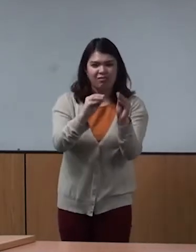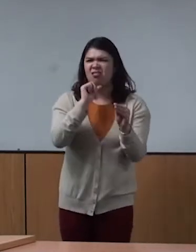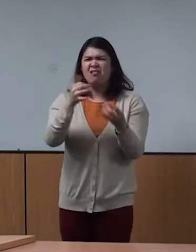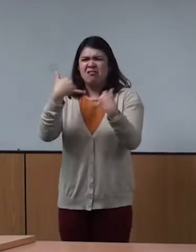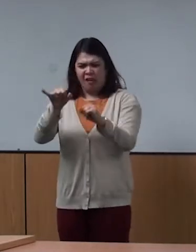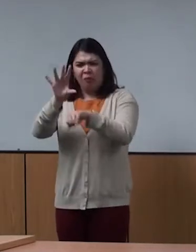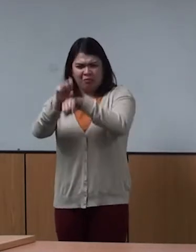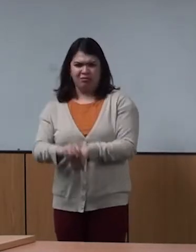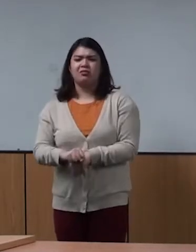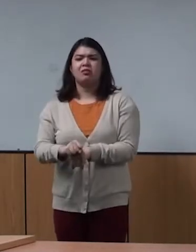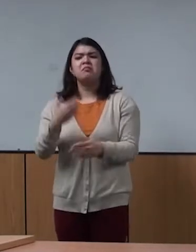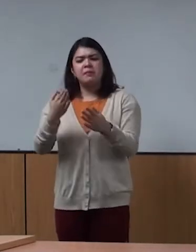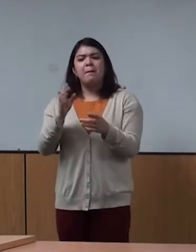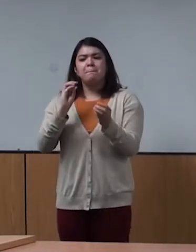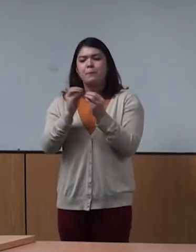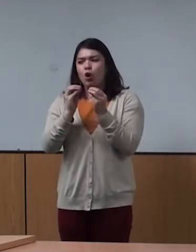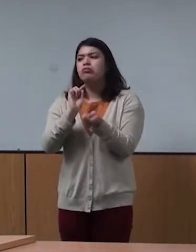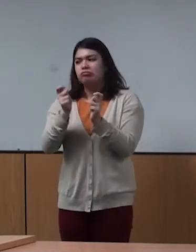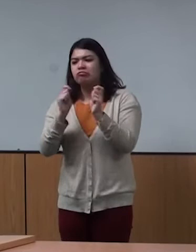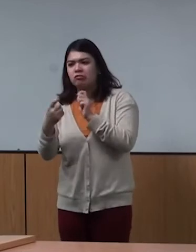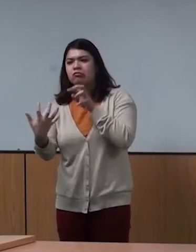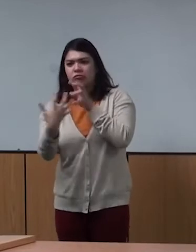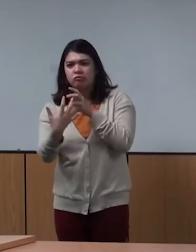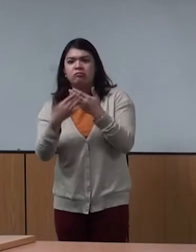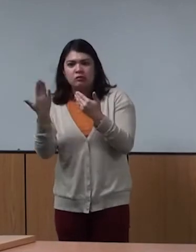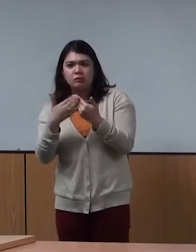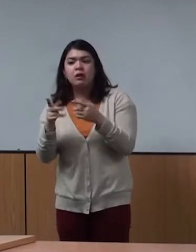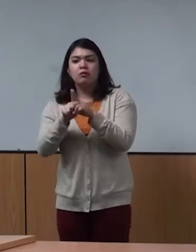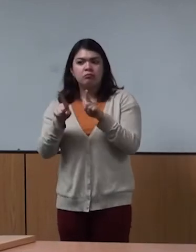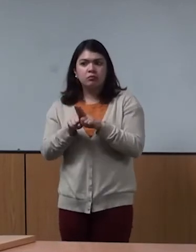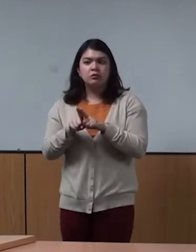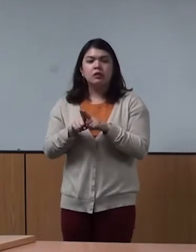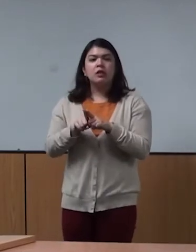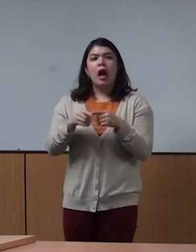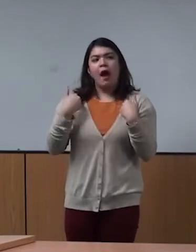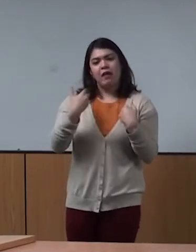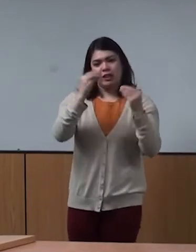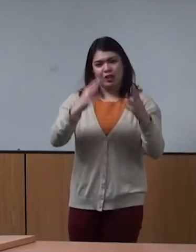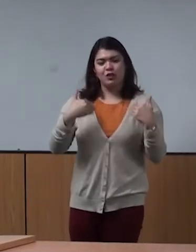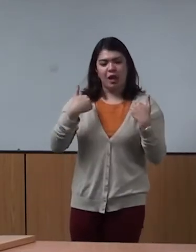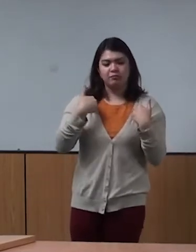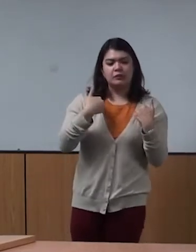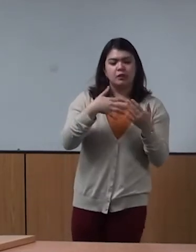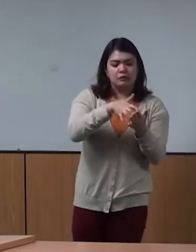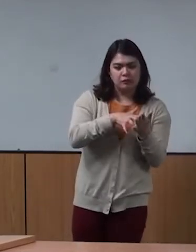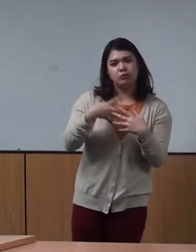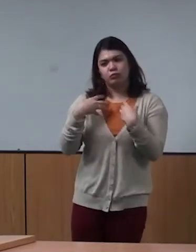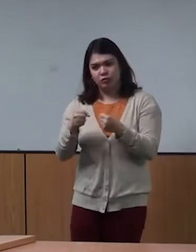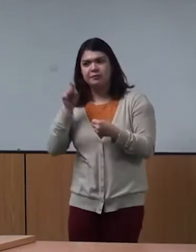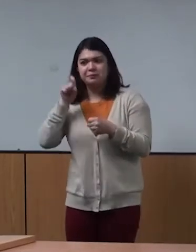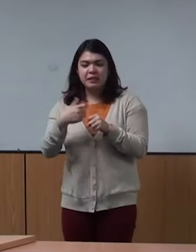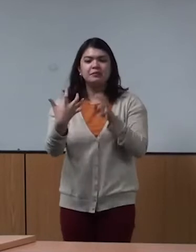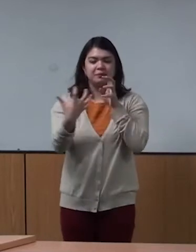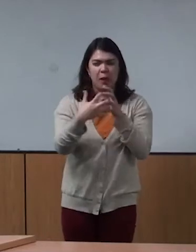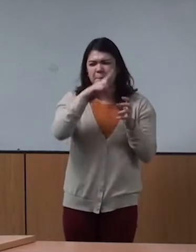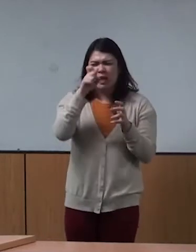So the teachers will be able to identify strengths and weaknesses of students based on the lesson